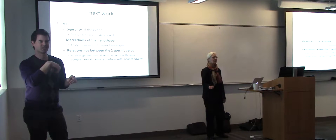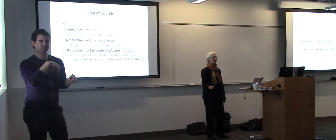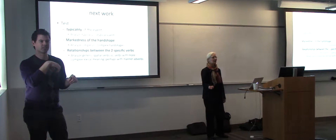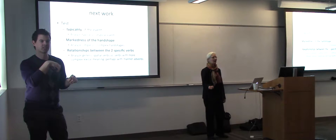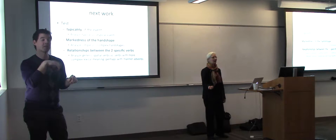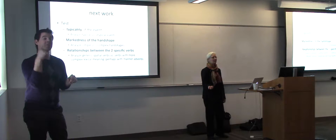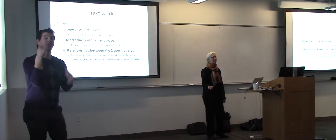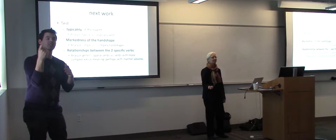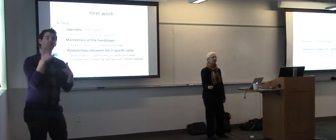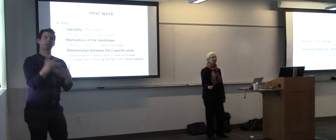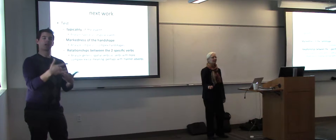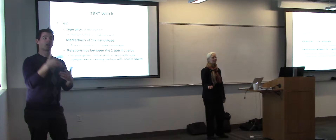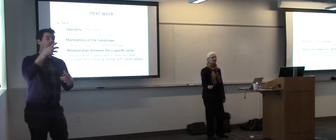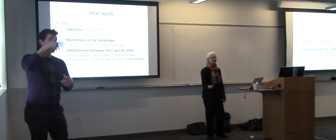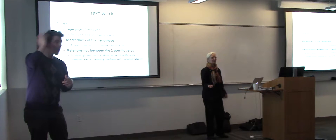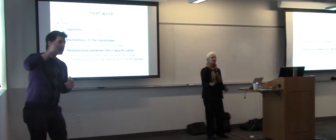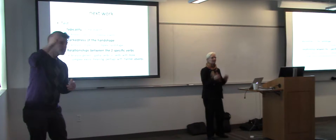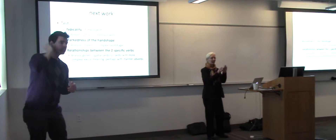You can